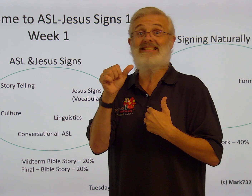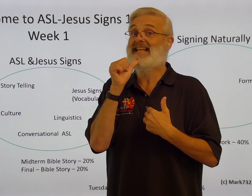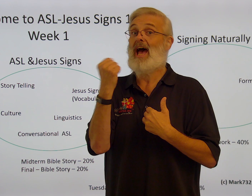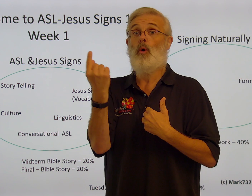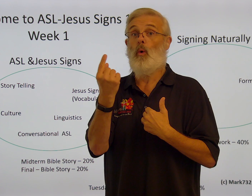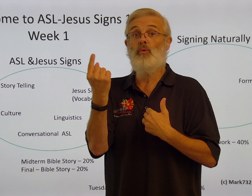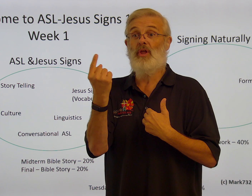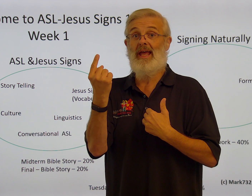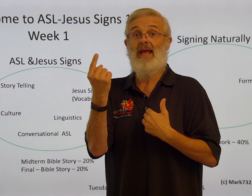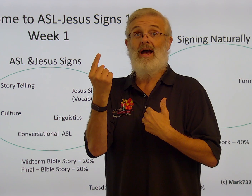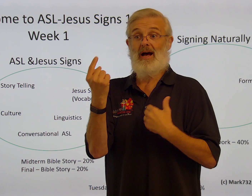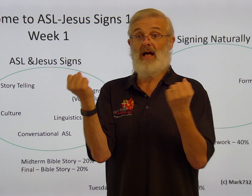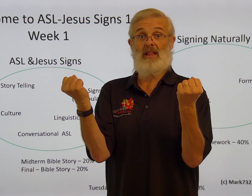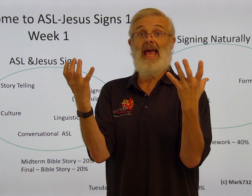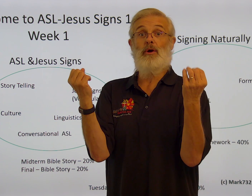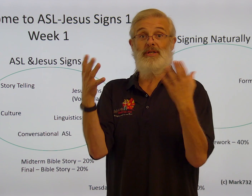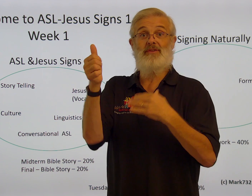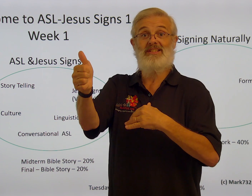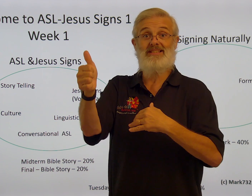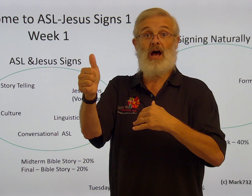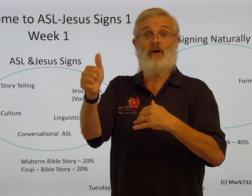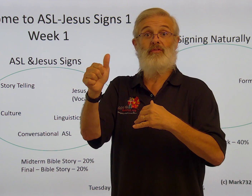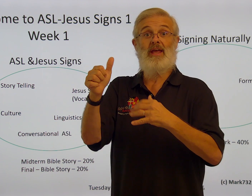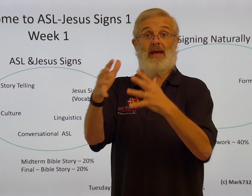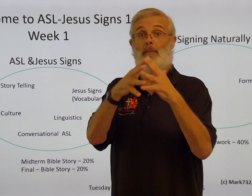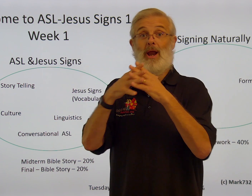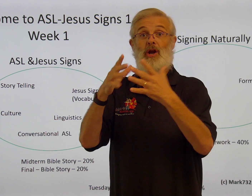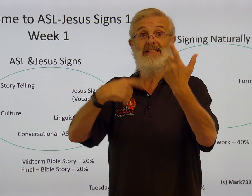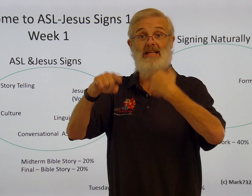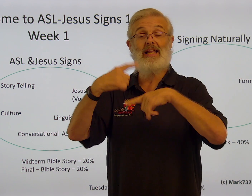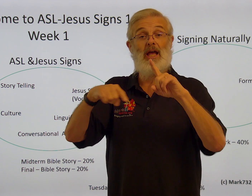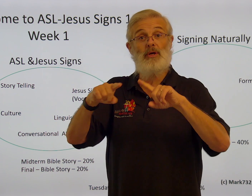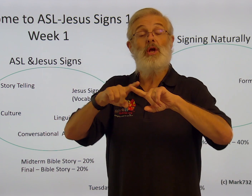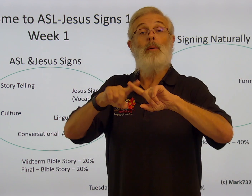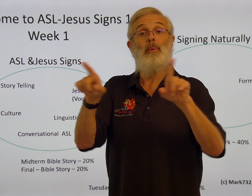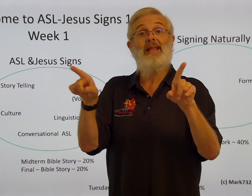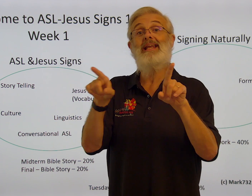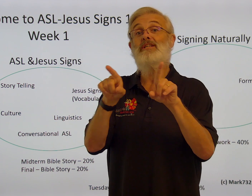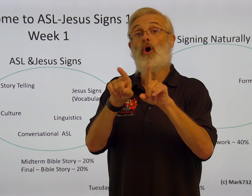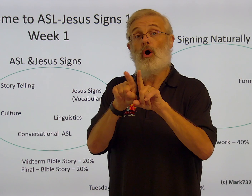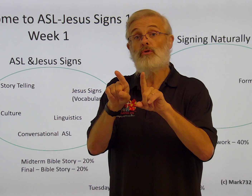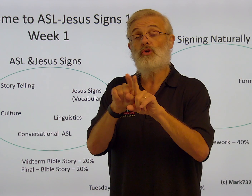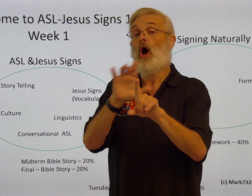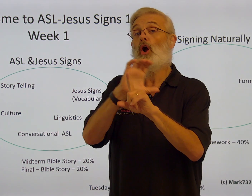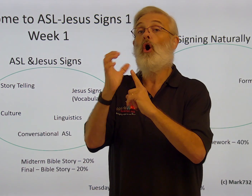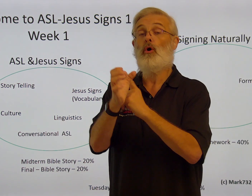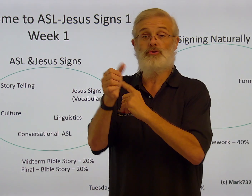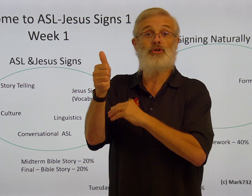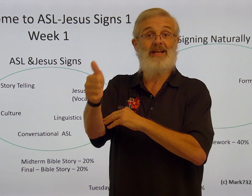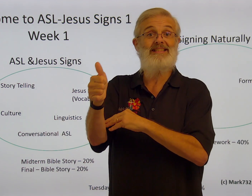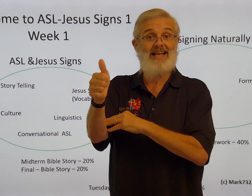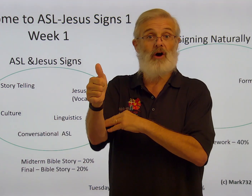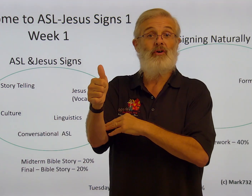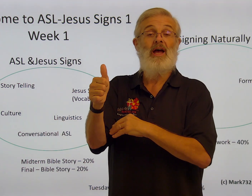not only a language of itself in American Sign Language, but it is also a culture itself. And